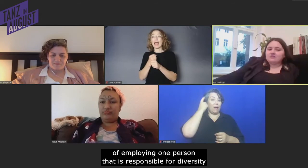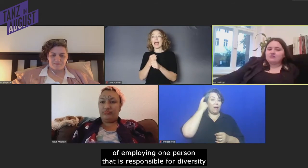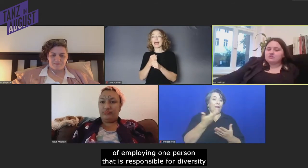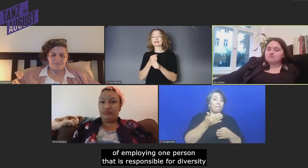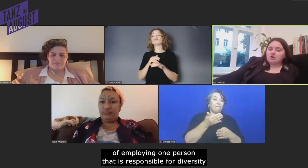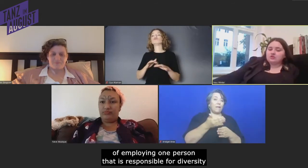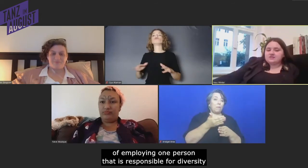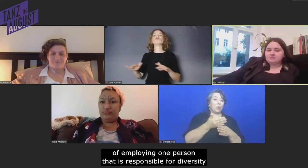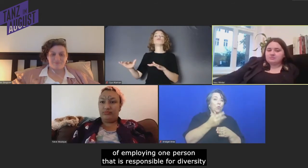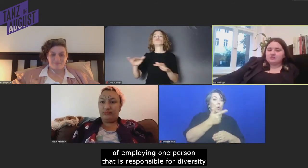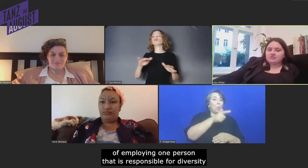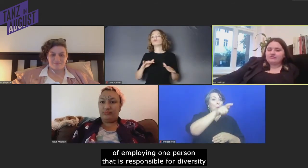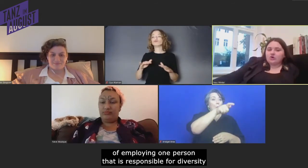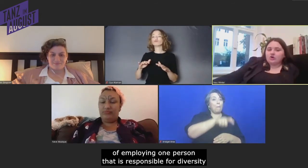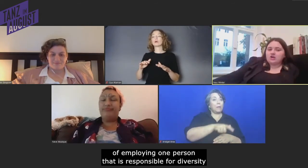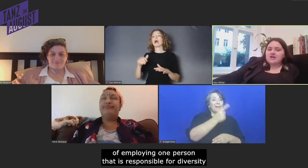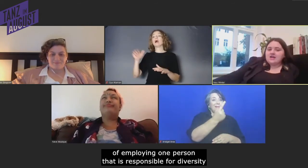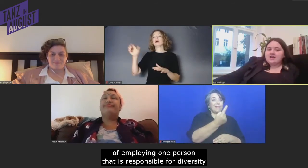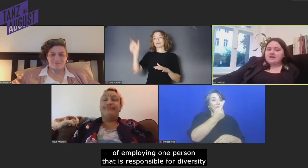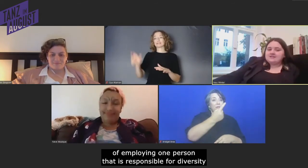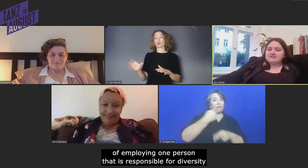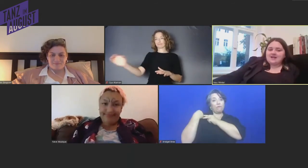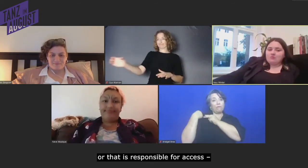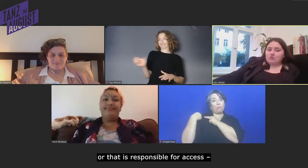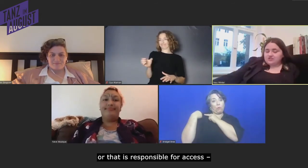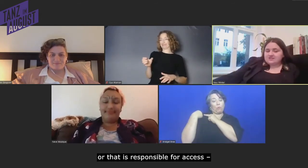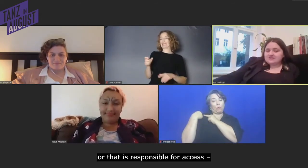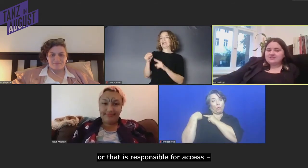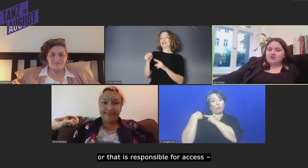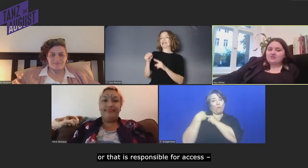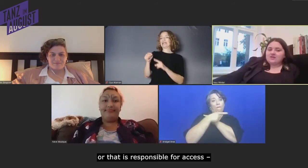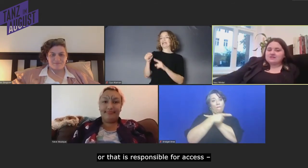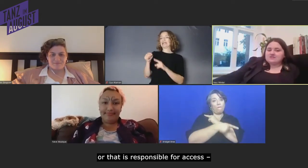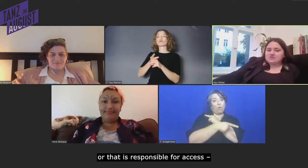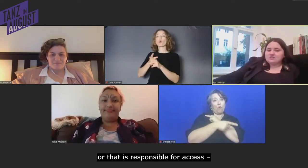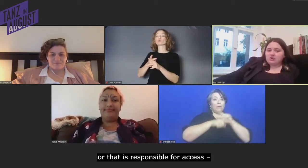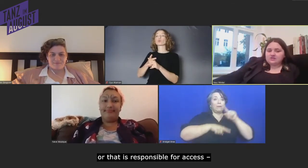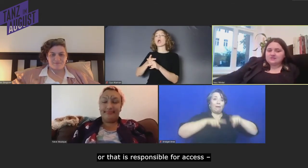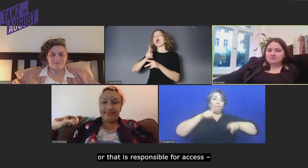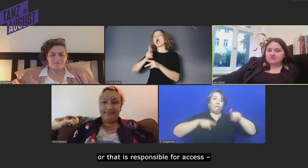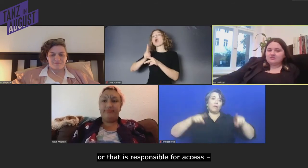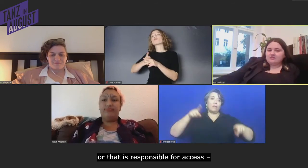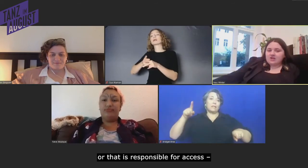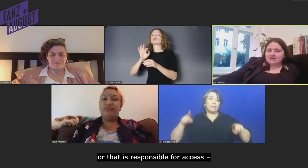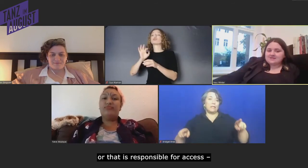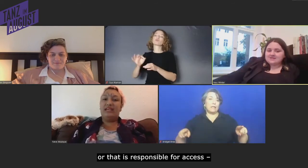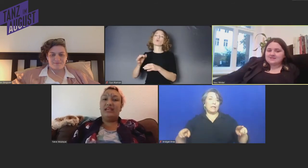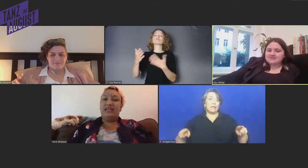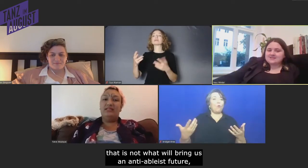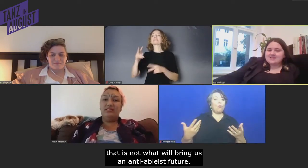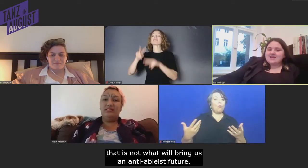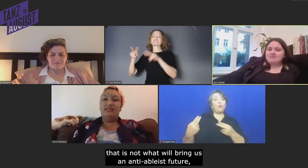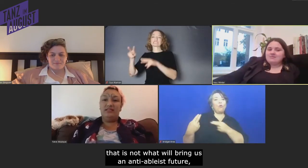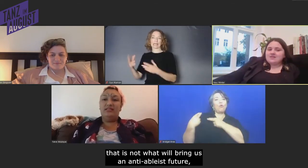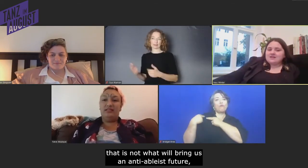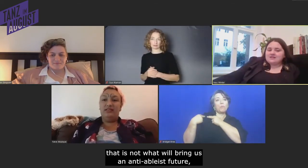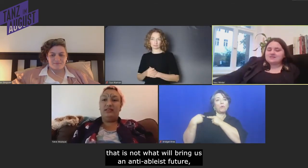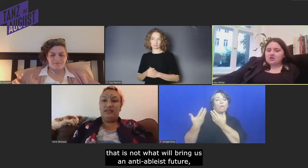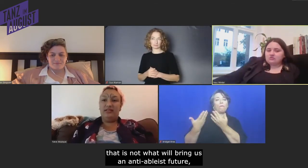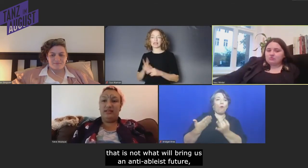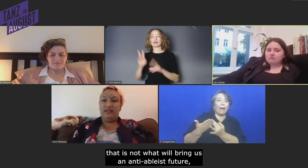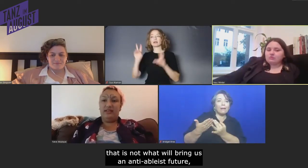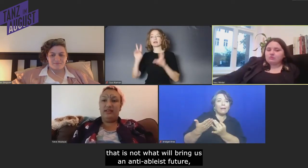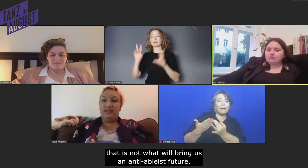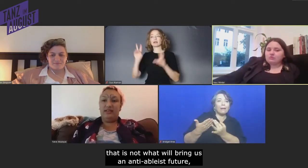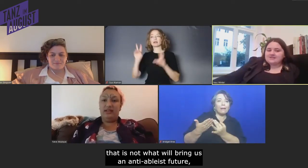kind of responsible for diversity, or that is responsible for access, that is not